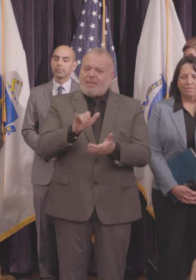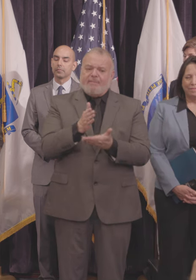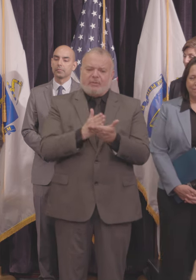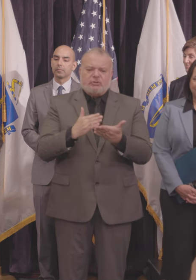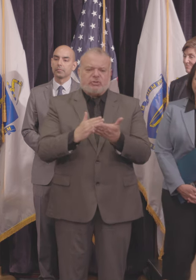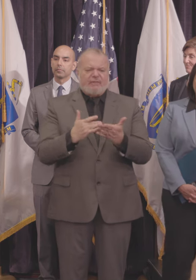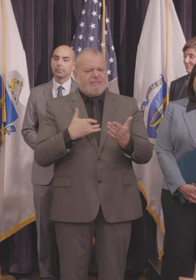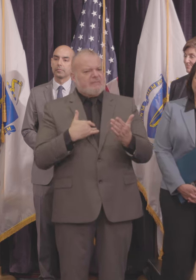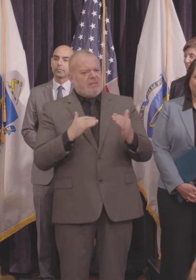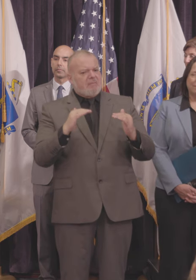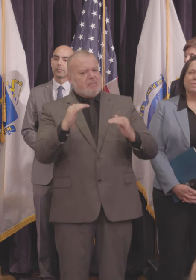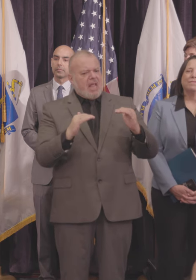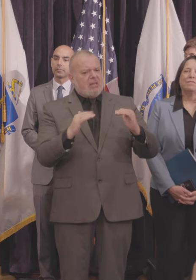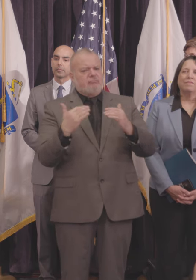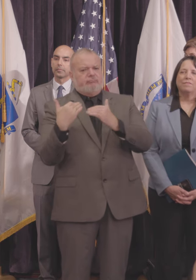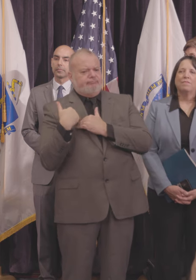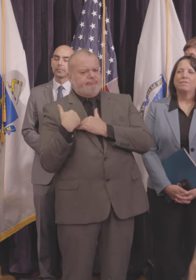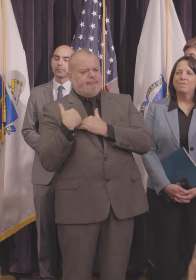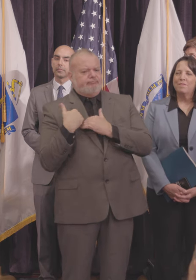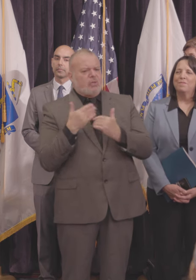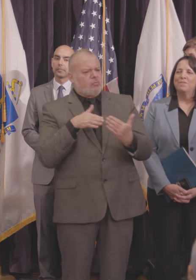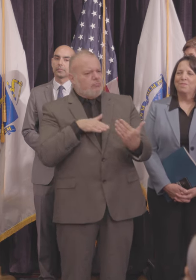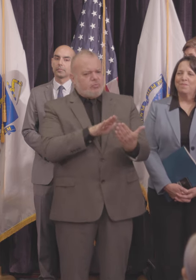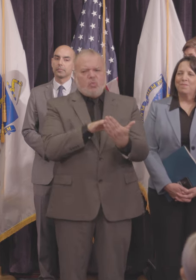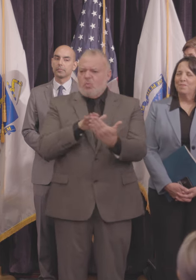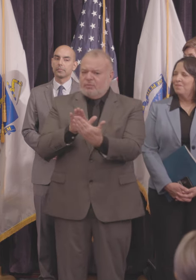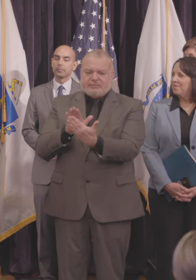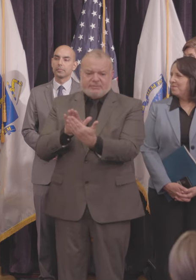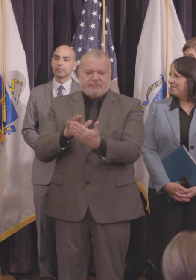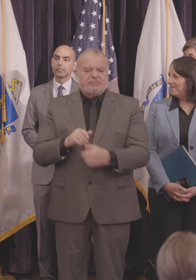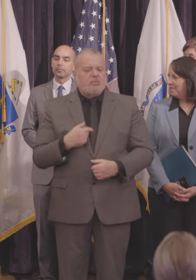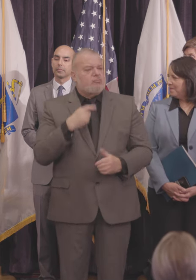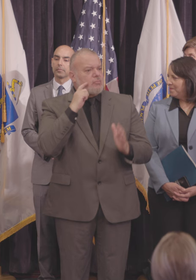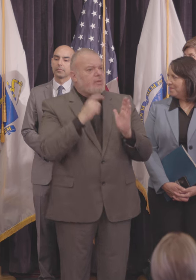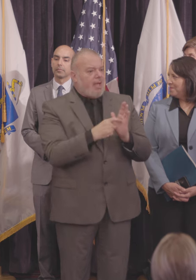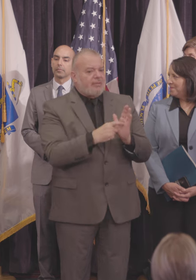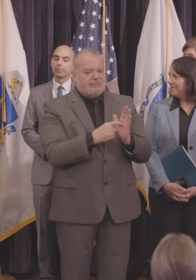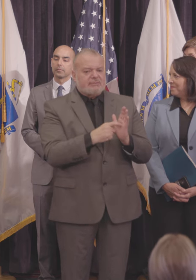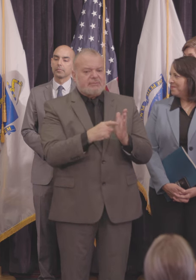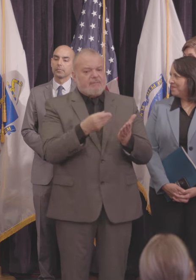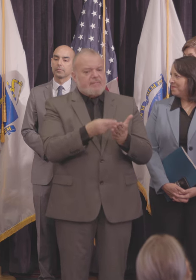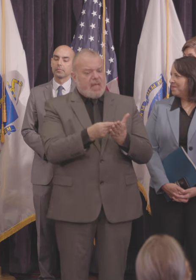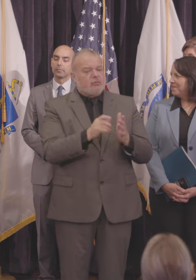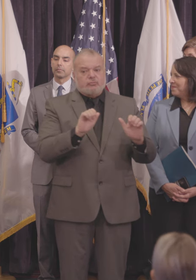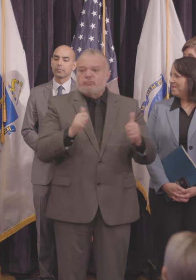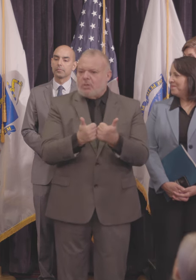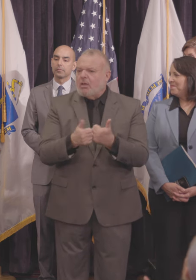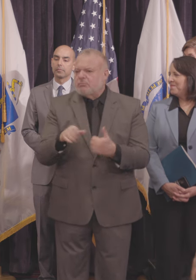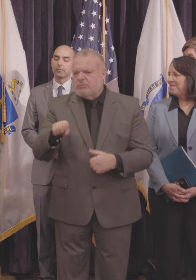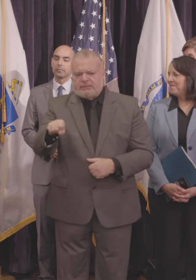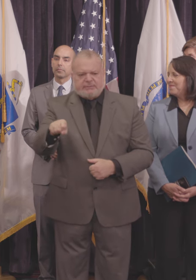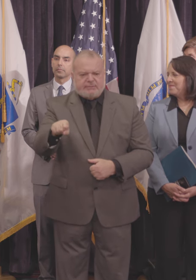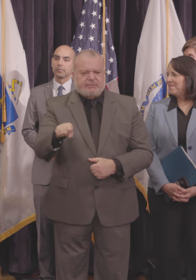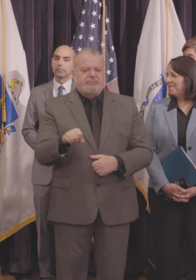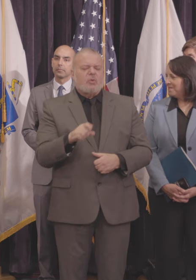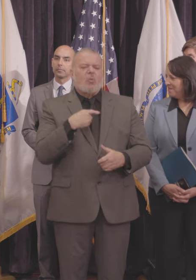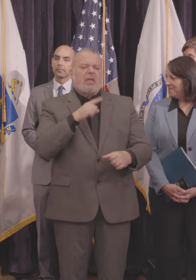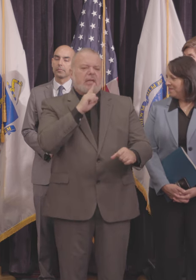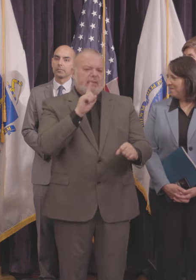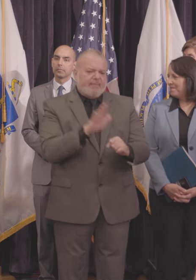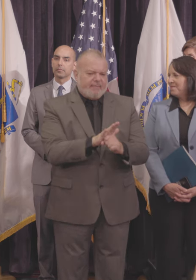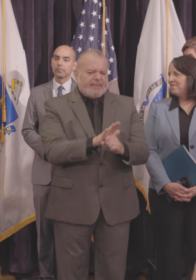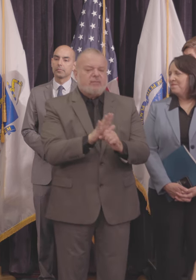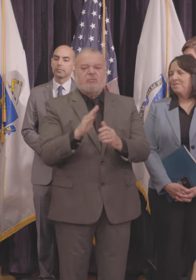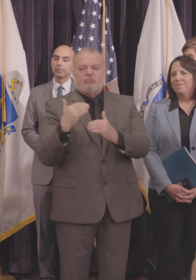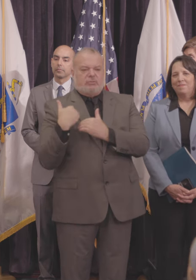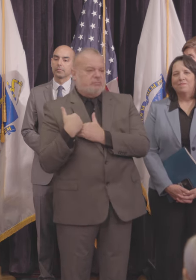25 that accounts for our fiscal reality while continuing to support essential programs and services. I'd like to close where I began. This budget is